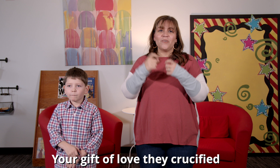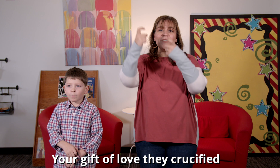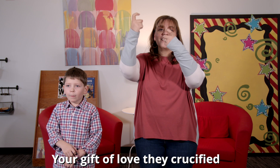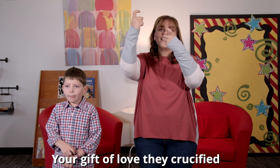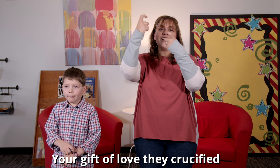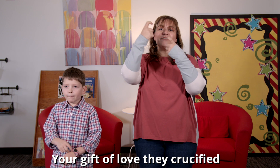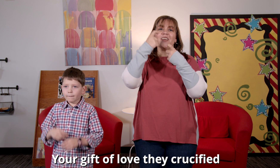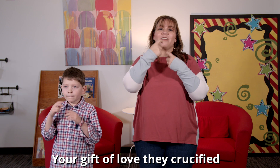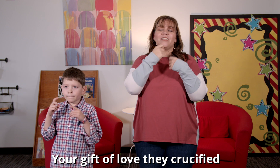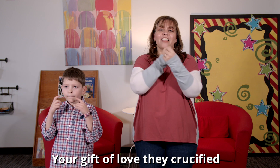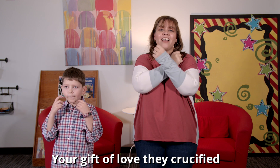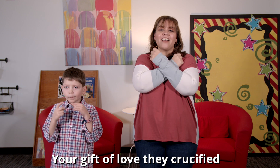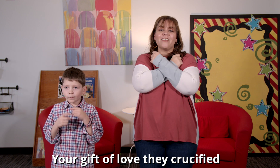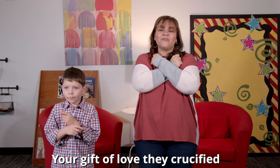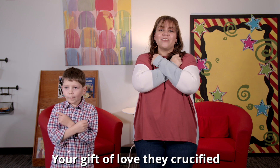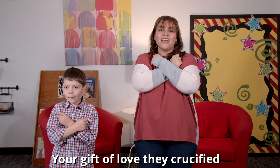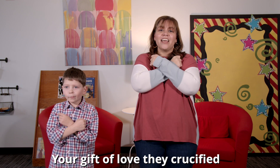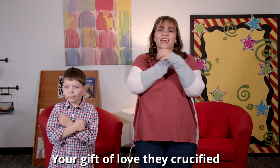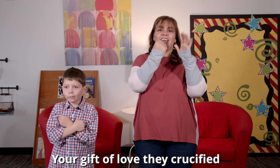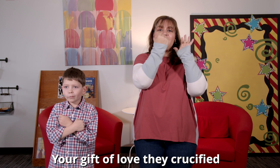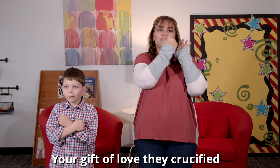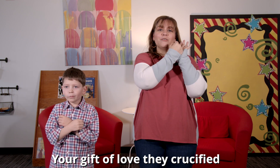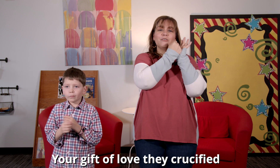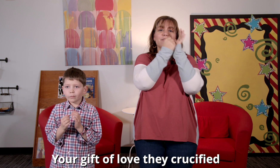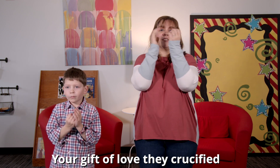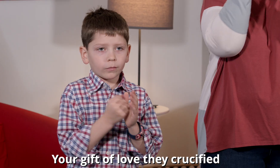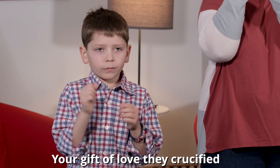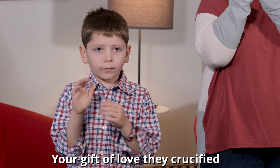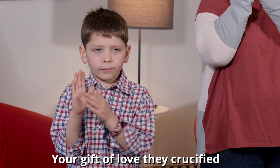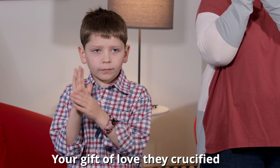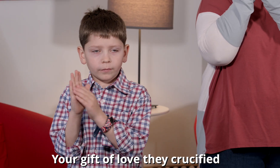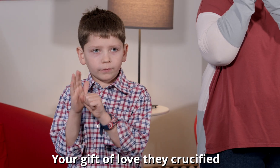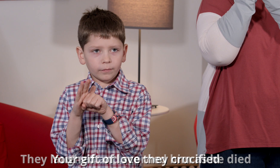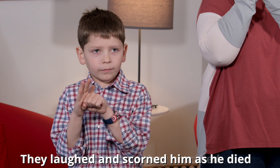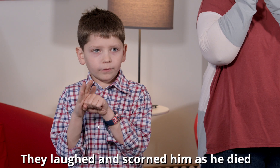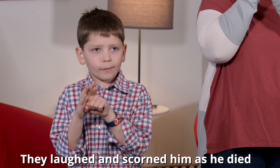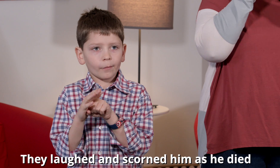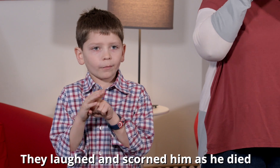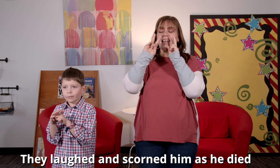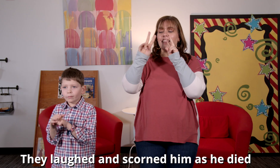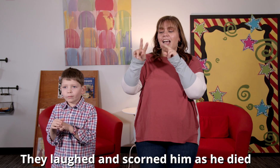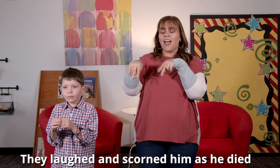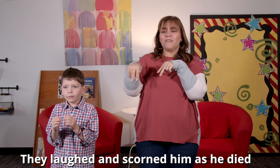Your gift of love, they crucified, they laughed